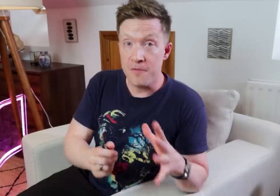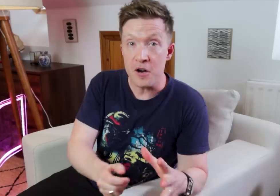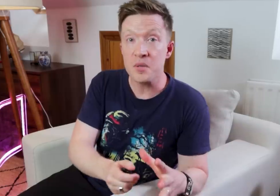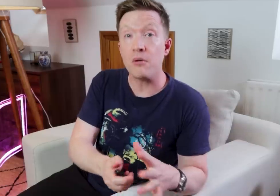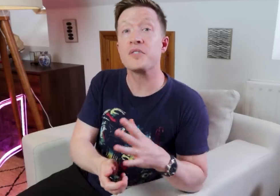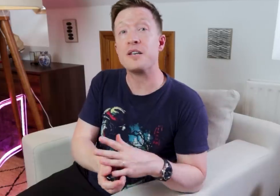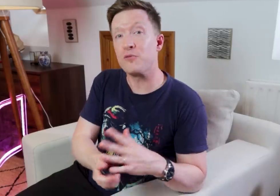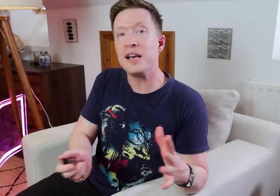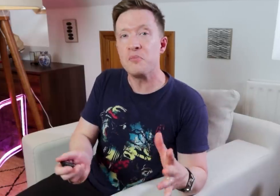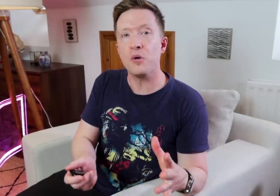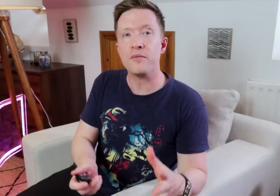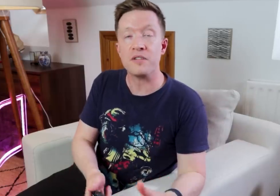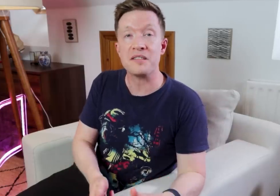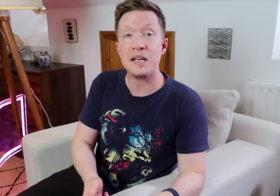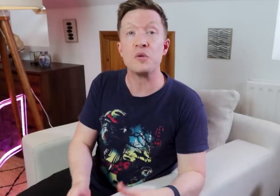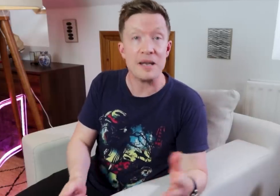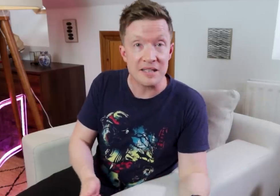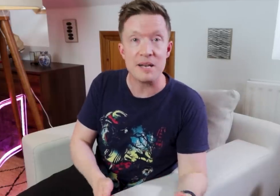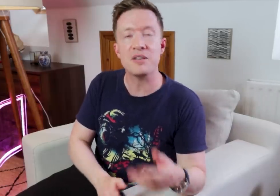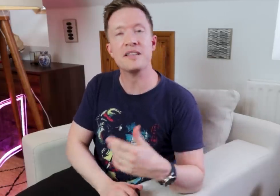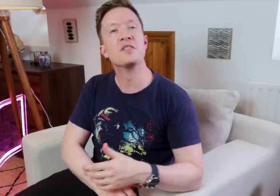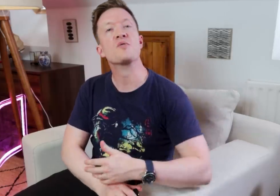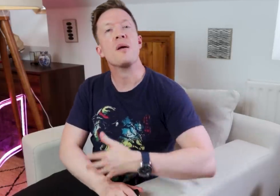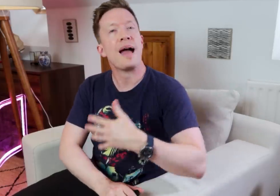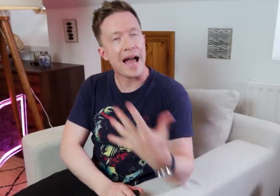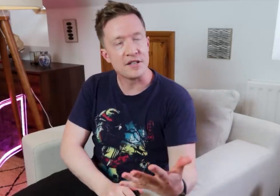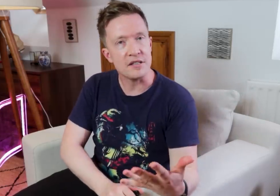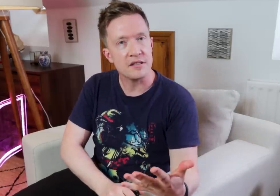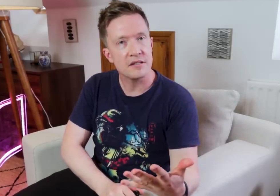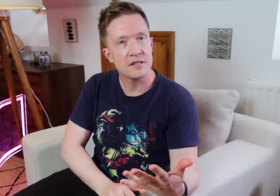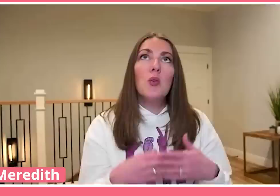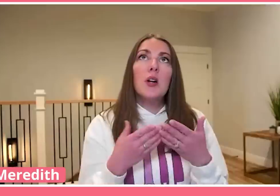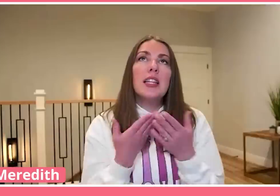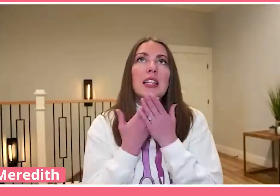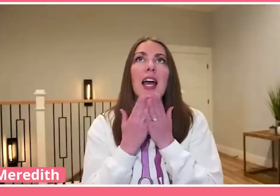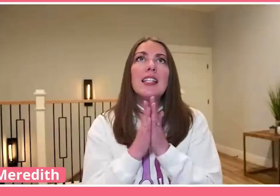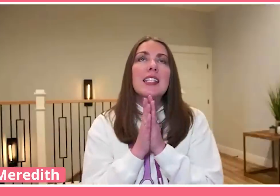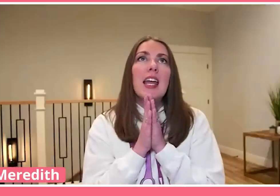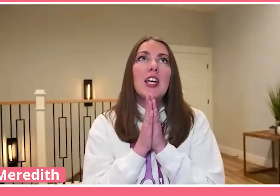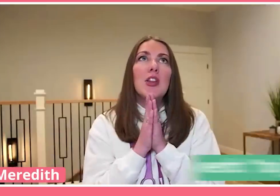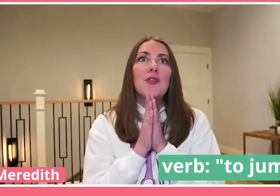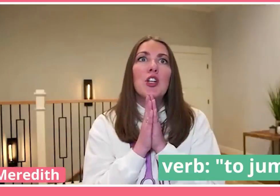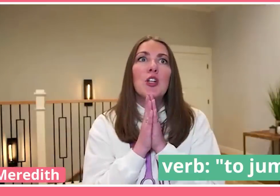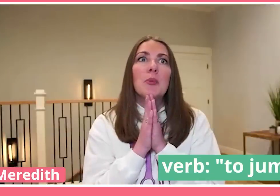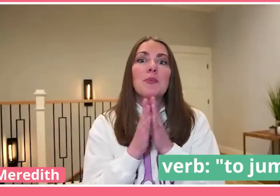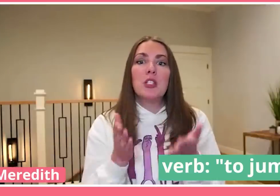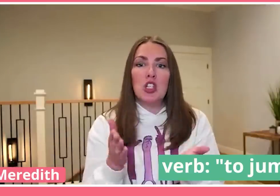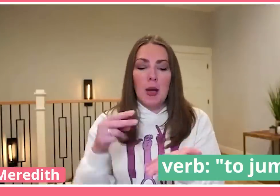Verbs are obviously really important for understanding what's being said because they describe actions. But let's take the verb to jump.